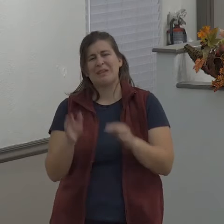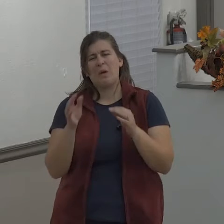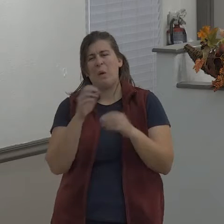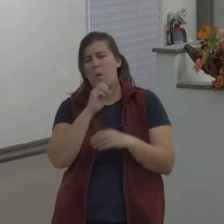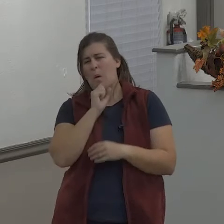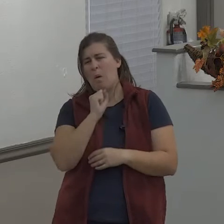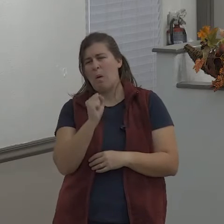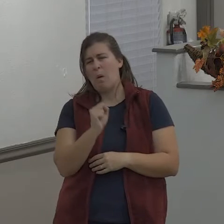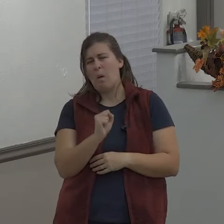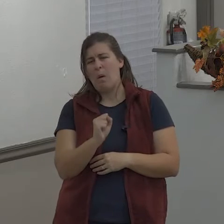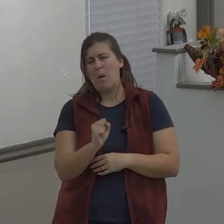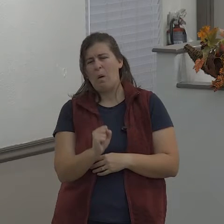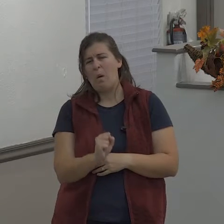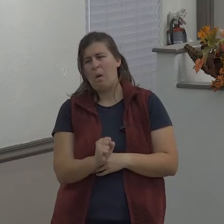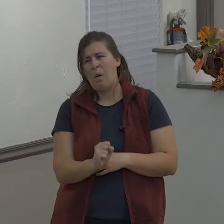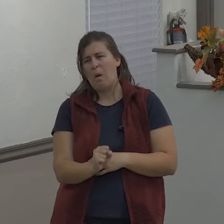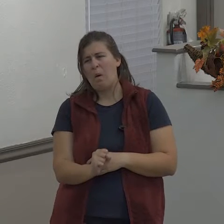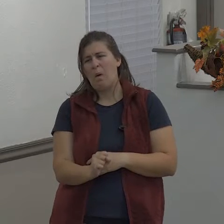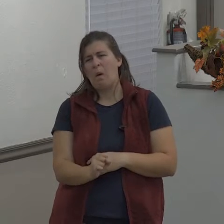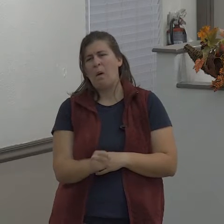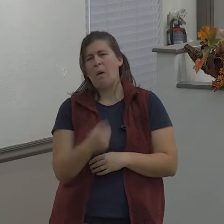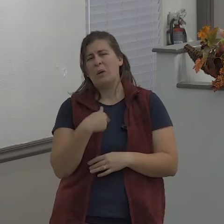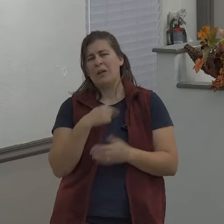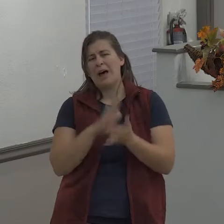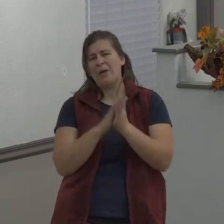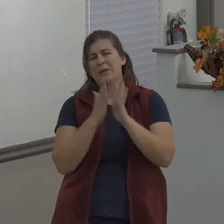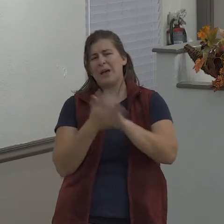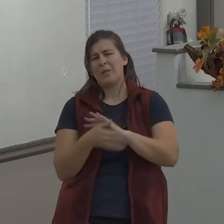The older I get, the more I rate it.